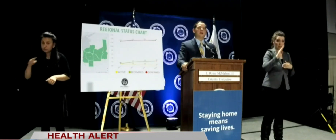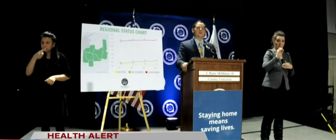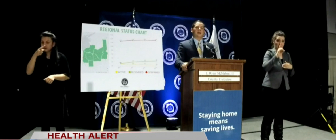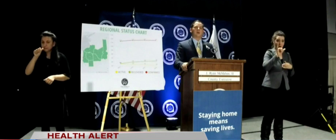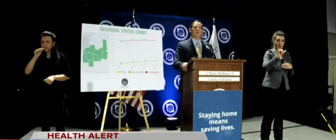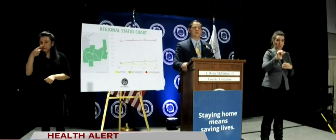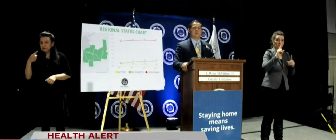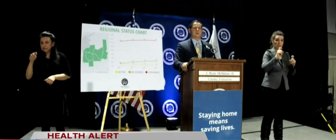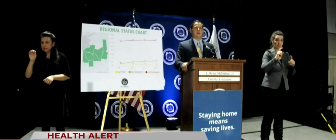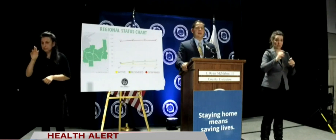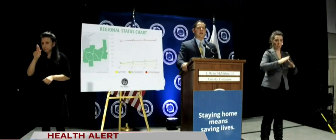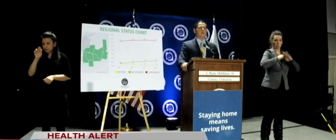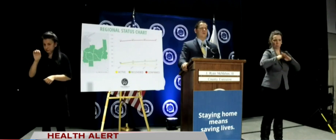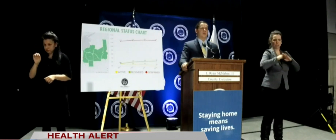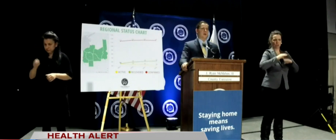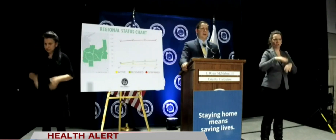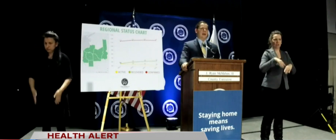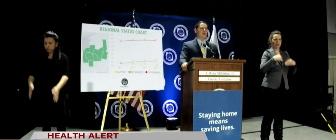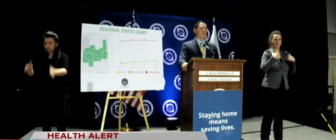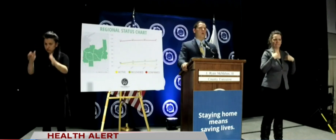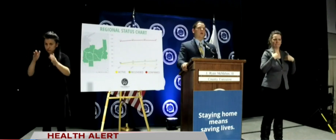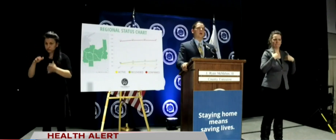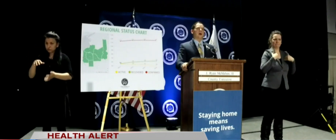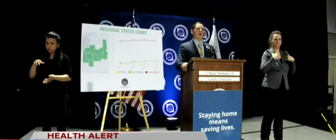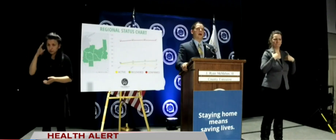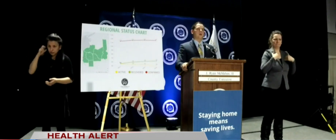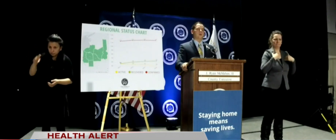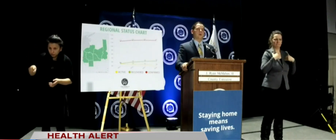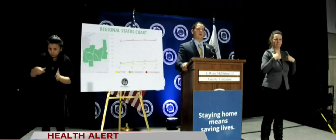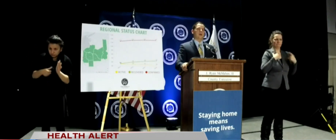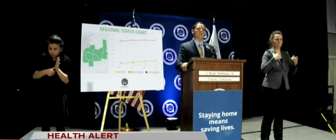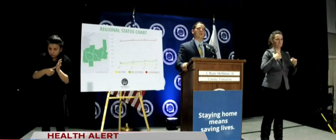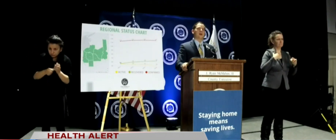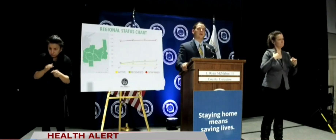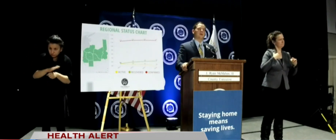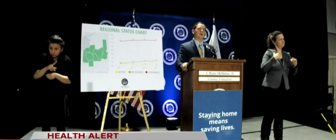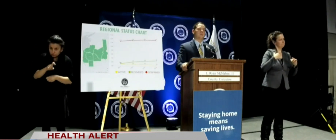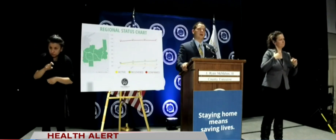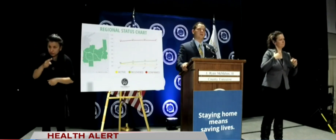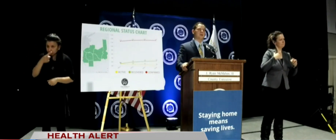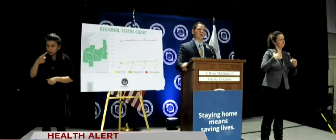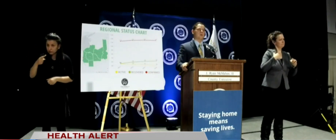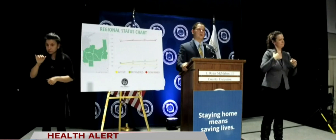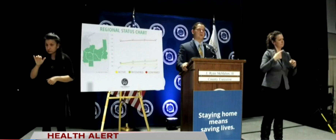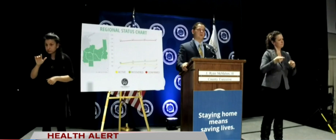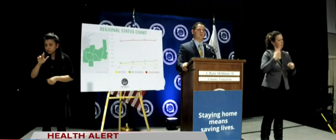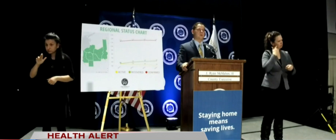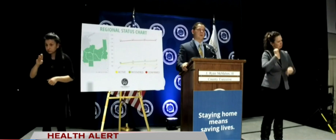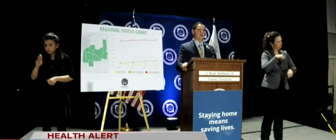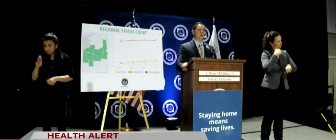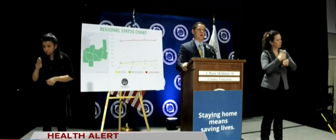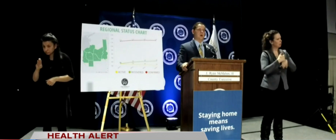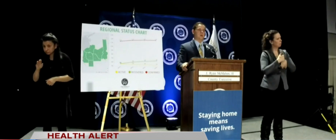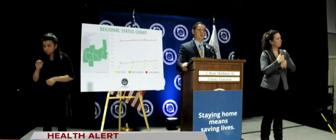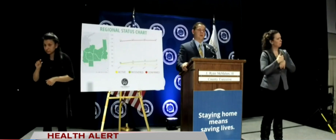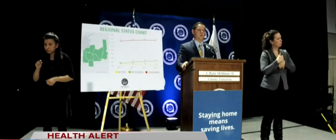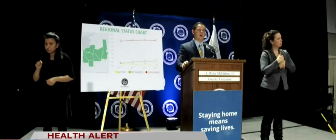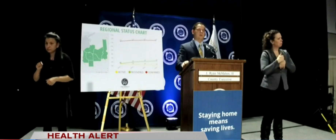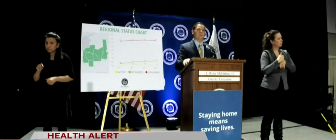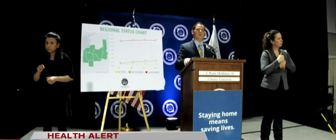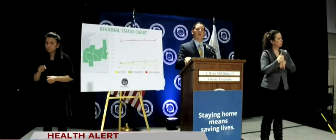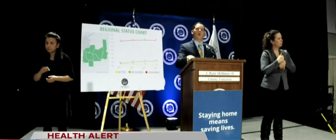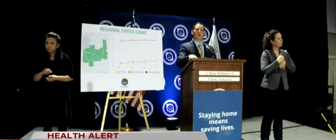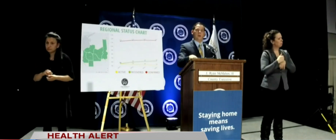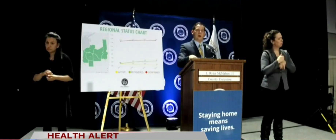Yeah, my understanding was, and I don't know if they're there today anymore. I knew they were there yesterday, and my understanding was they didn't